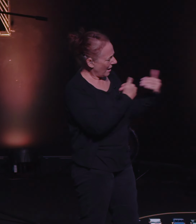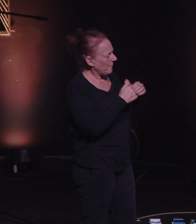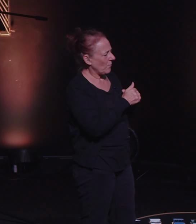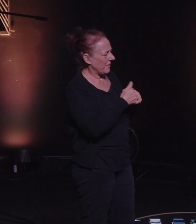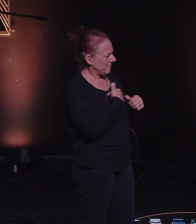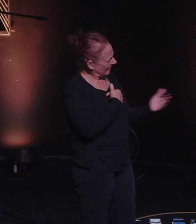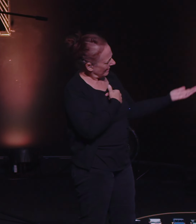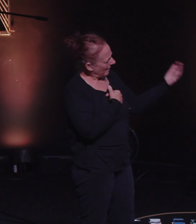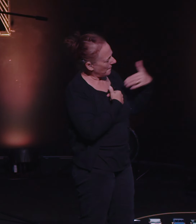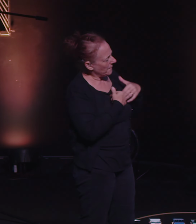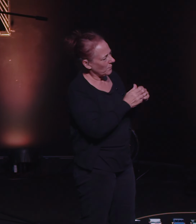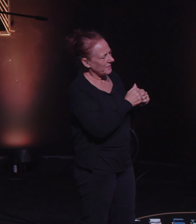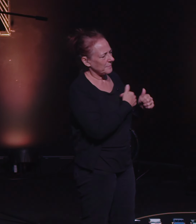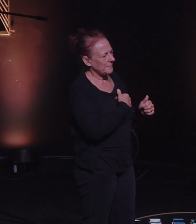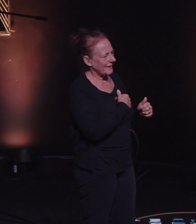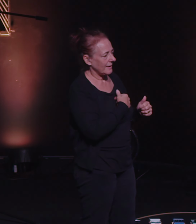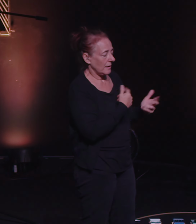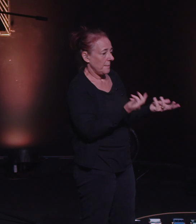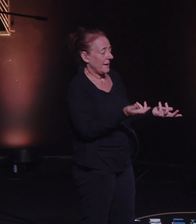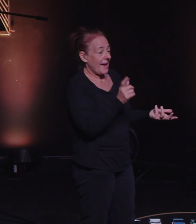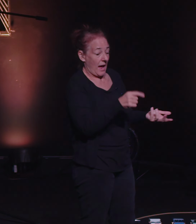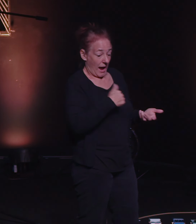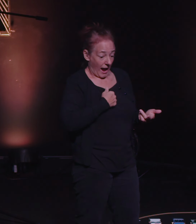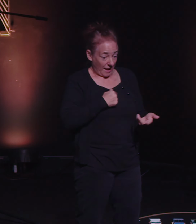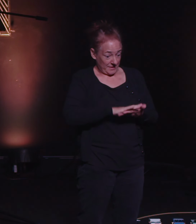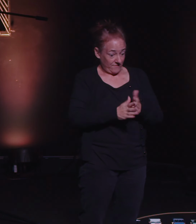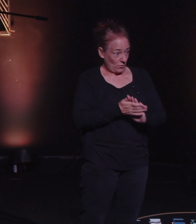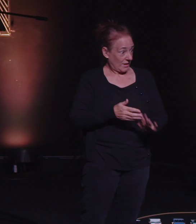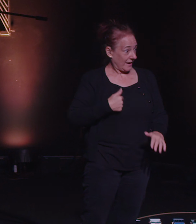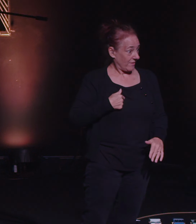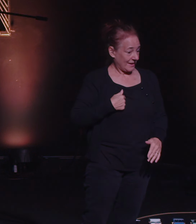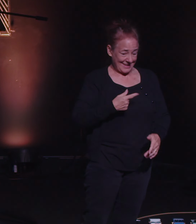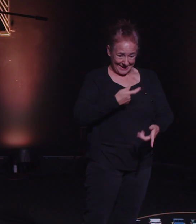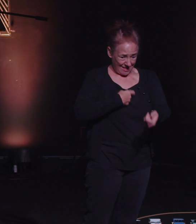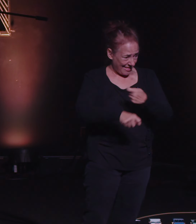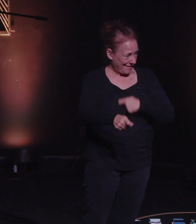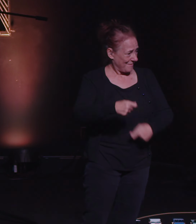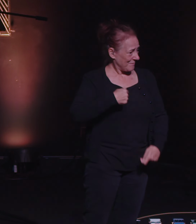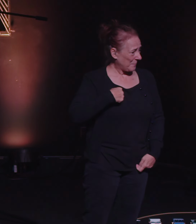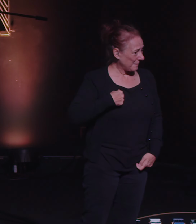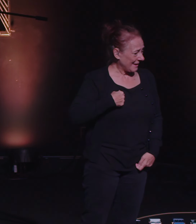me. How can I not when I've been forgiven such a great debt?"